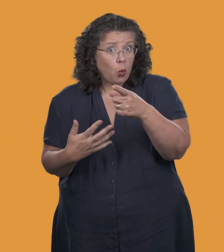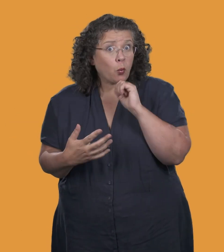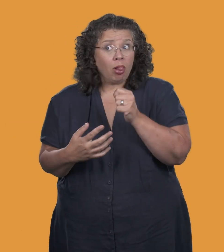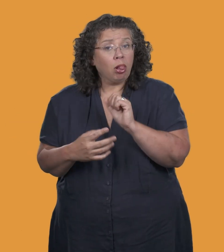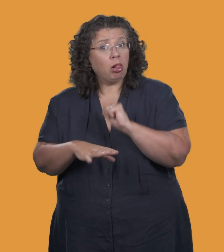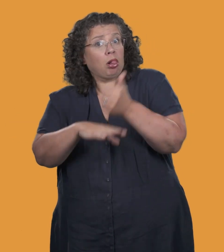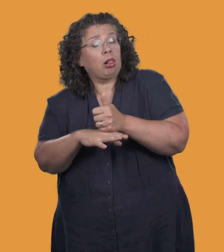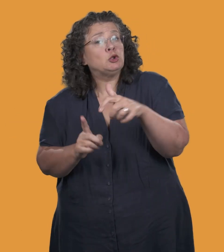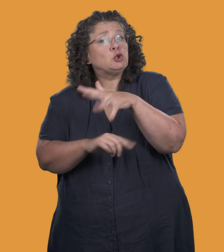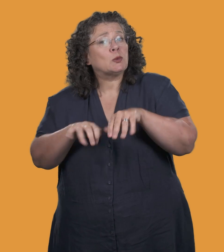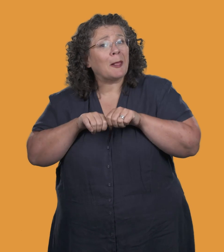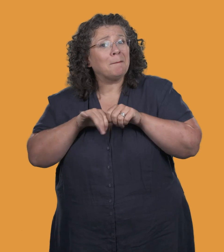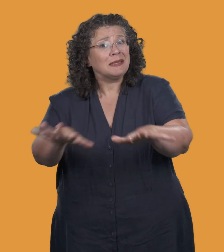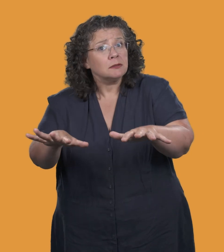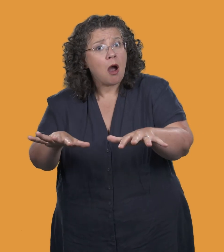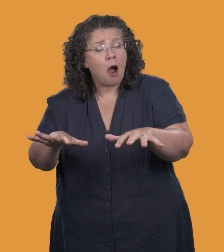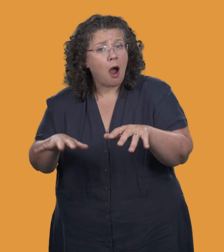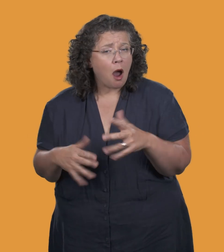Or a social media campaign?